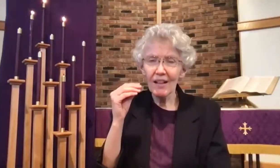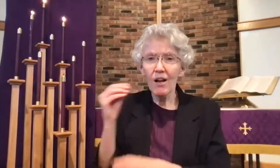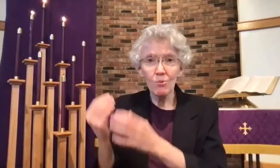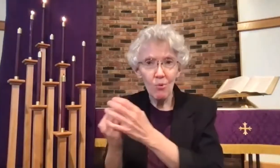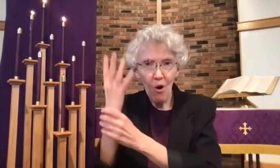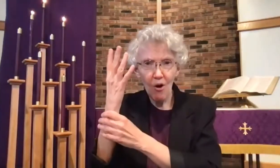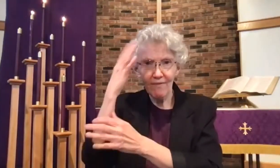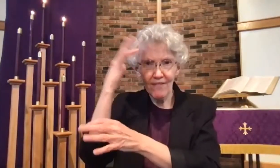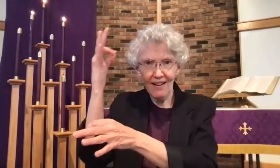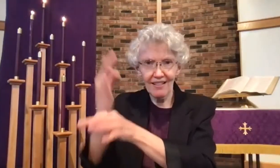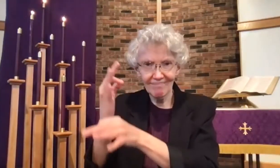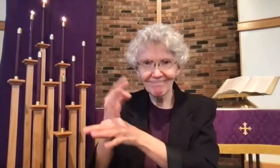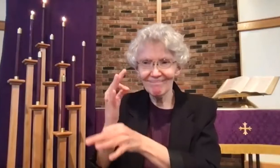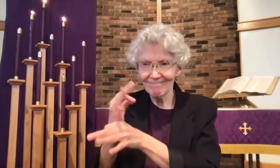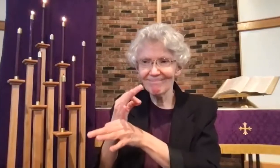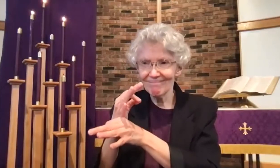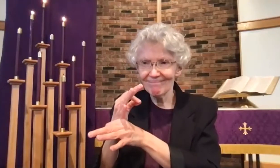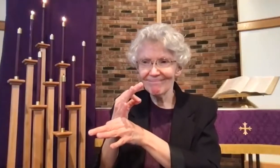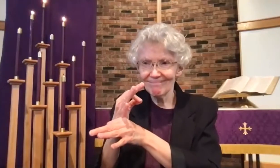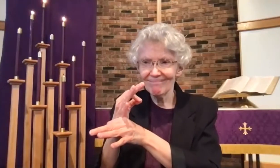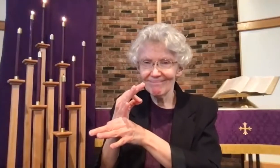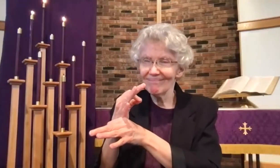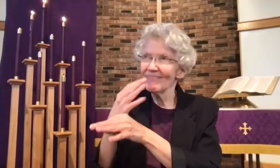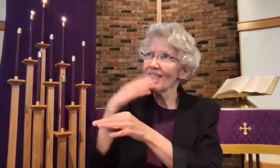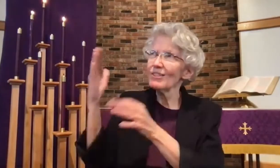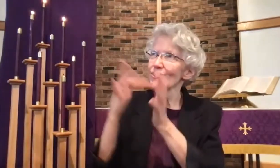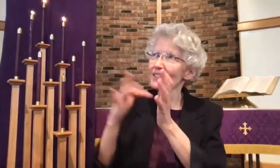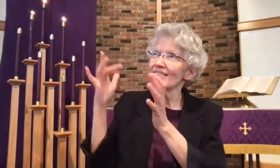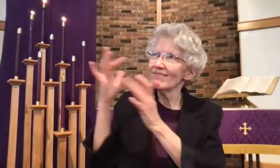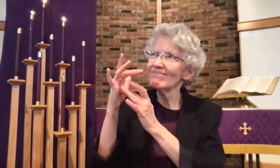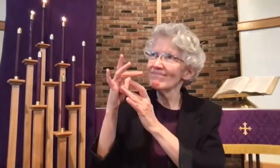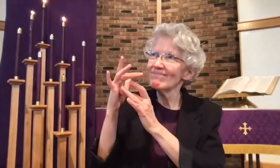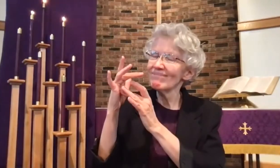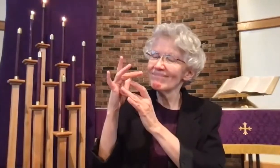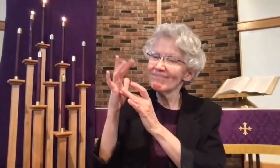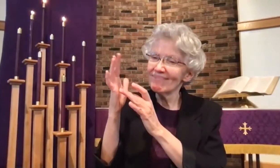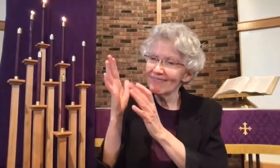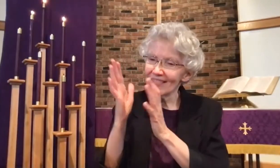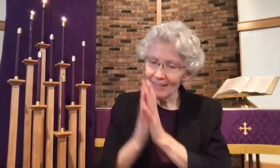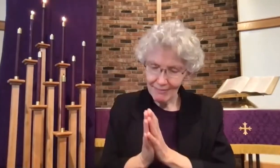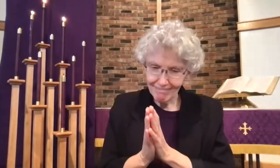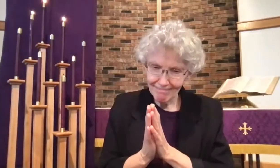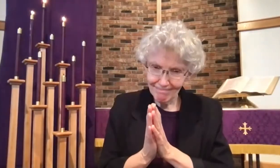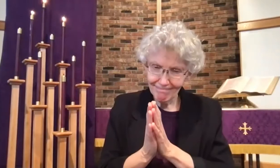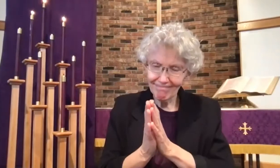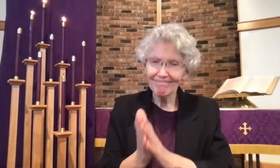from your experiences and to grow in your faith. Thanks be to God.